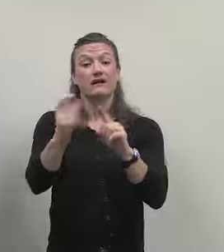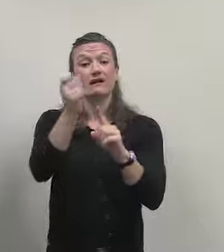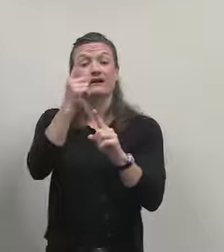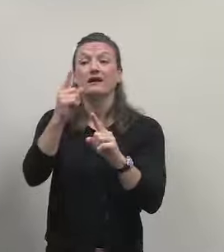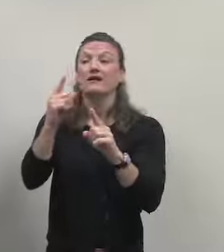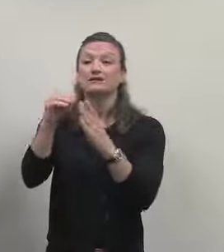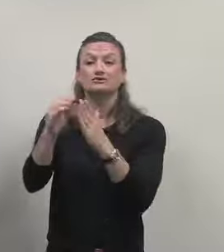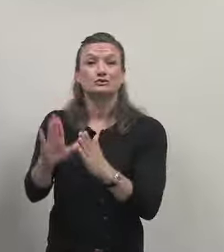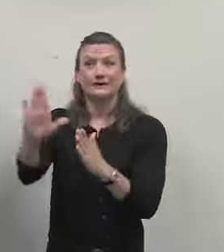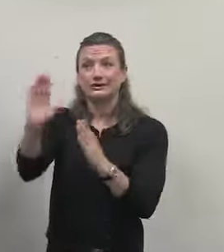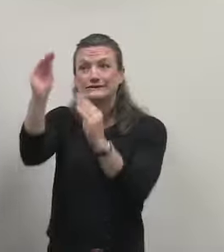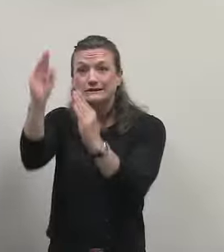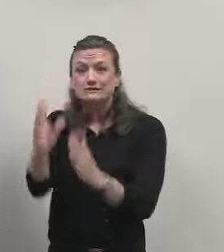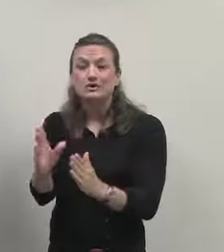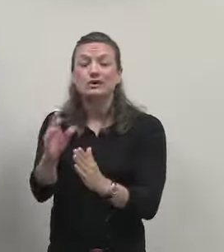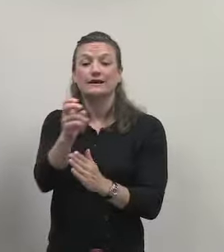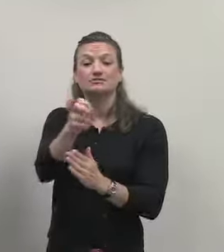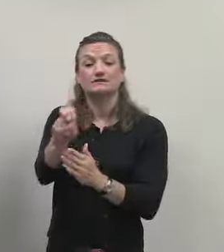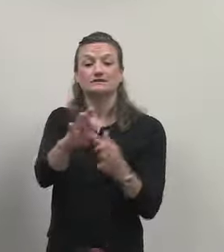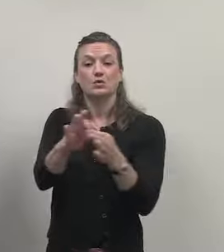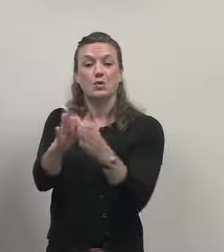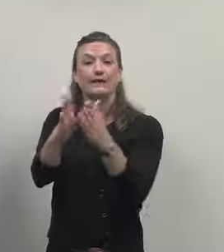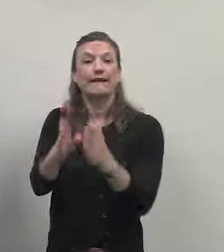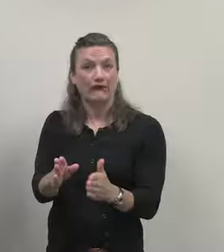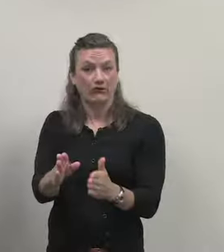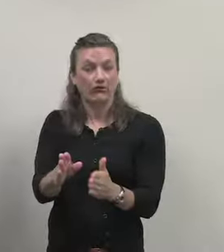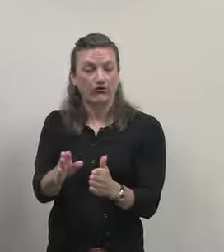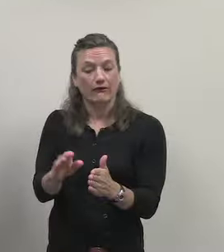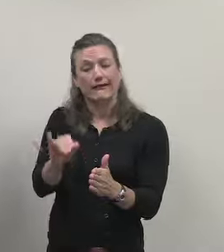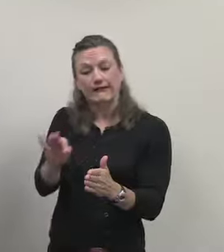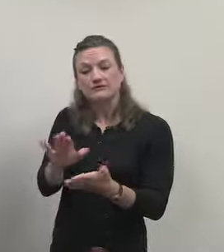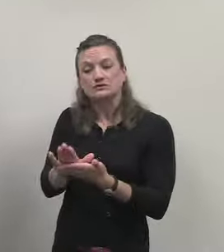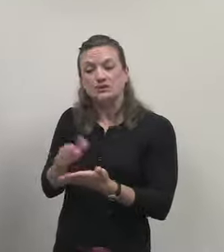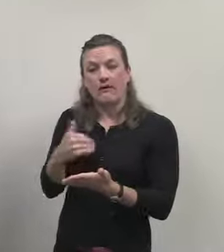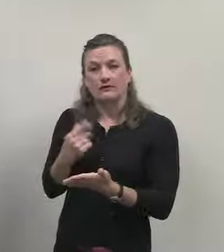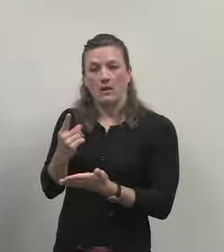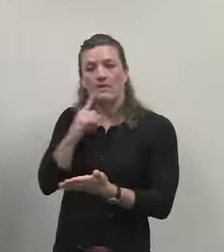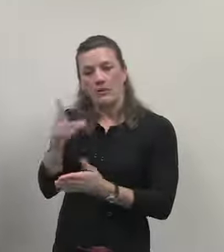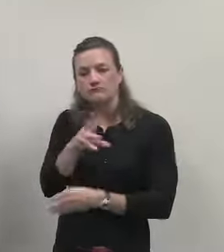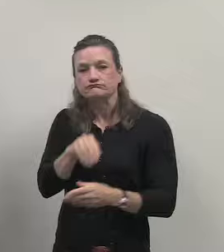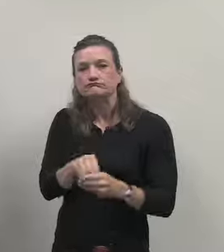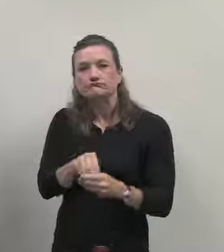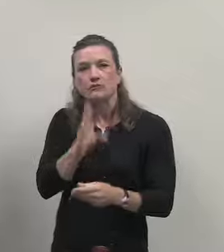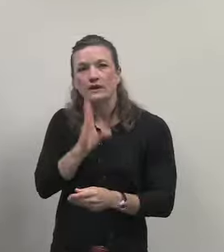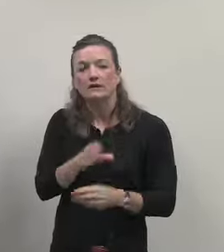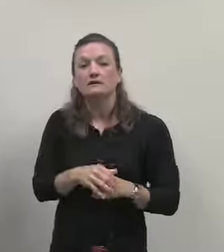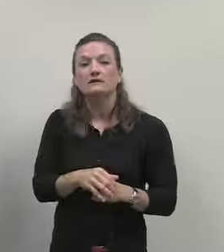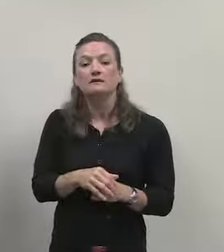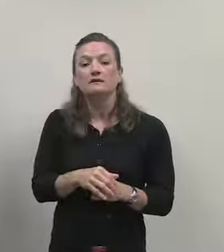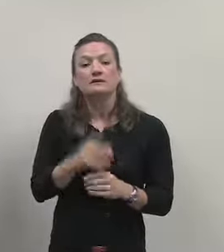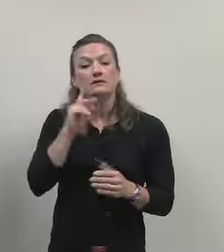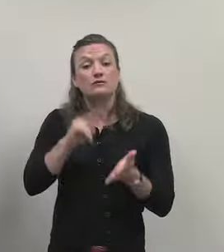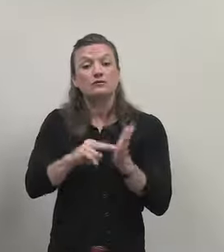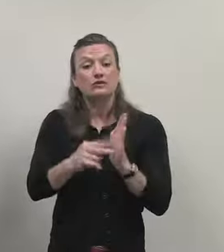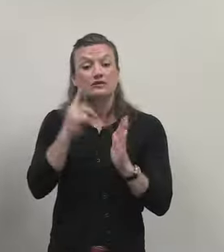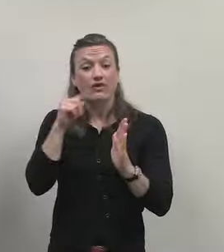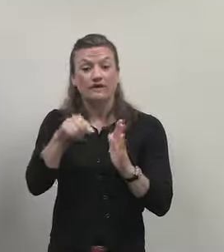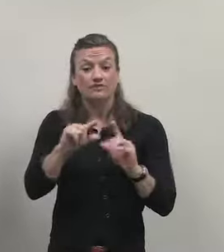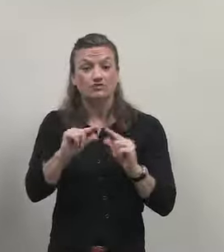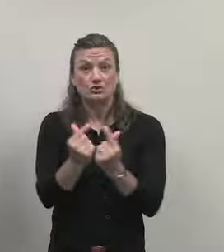student's teacher and a transition coordinator if a school system would have one. The purpose of this